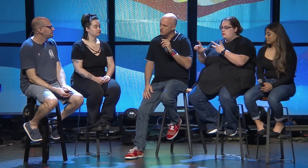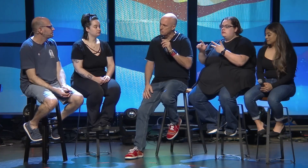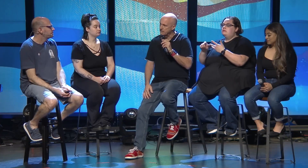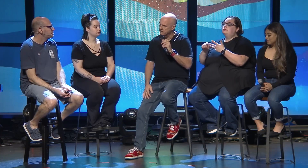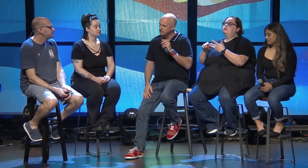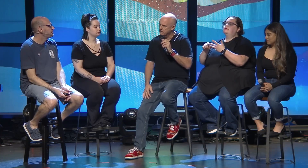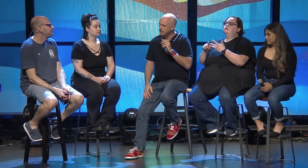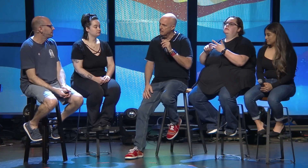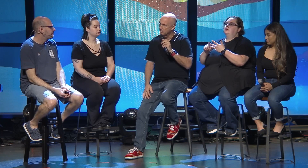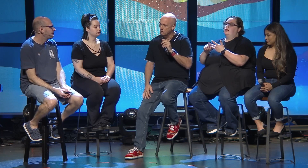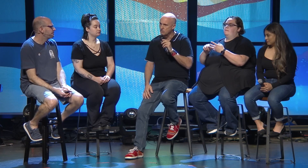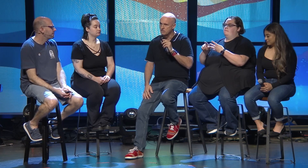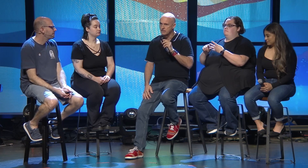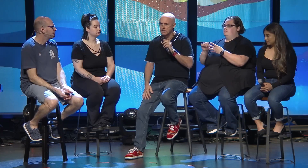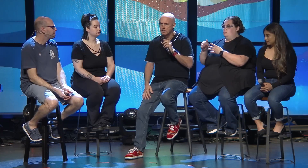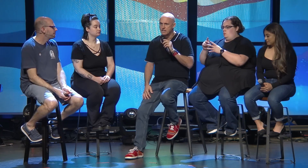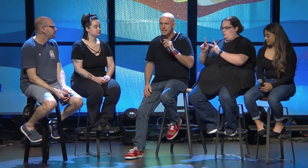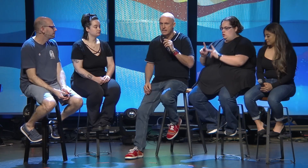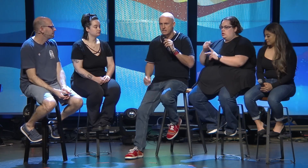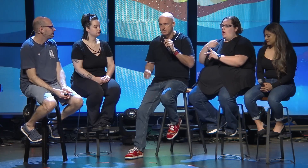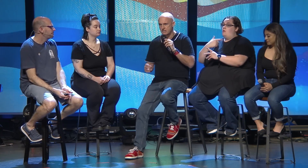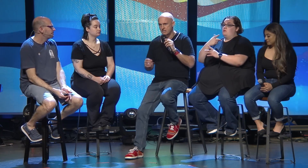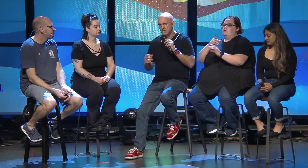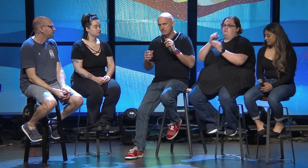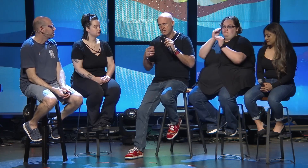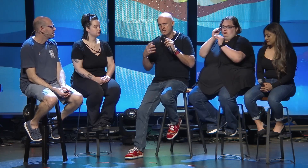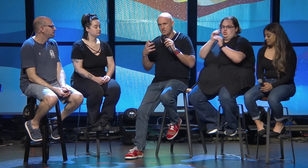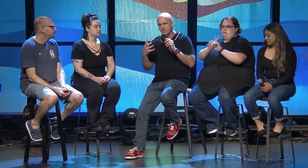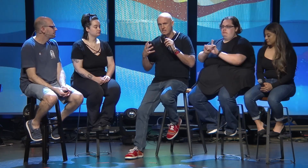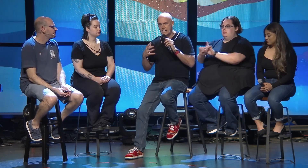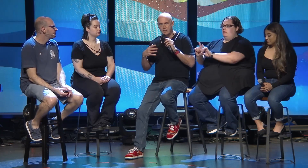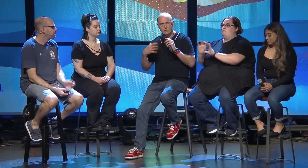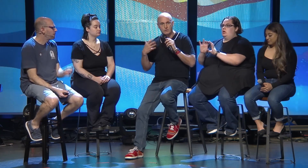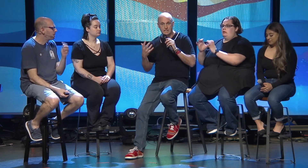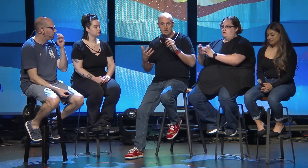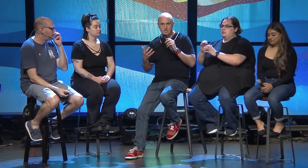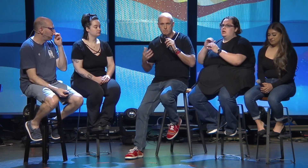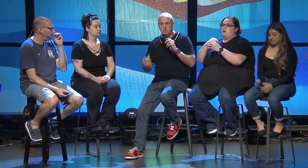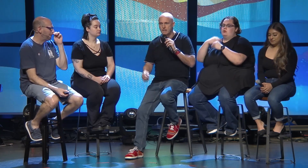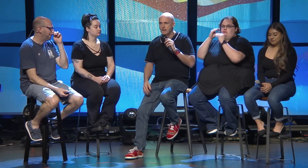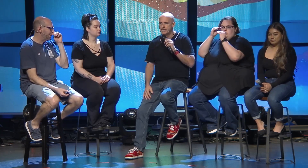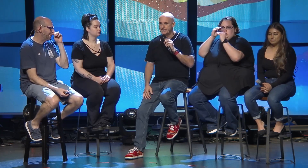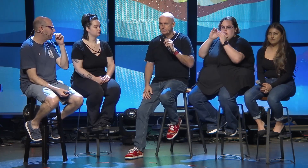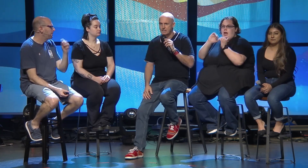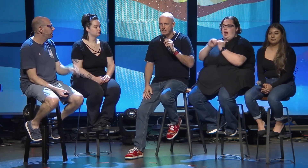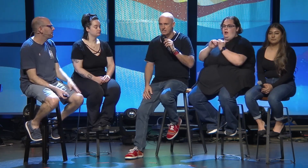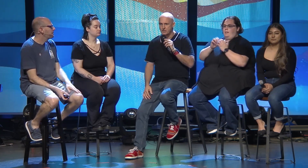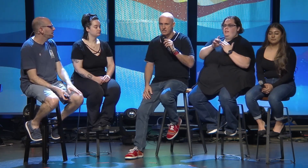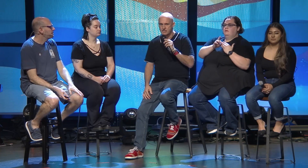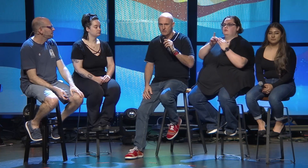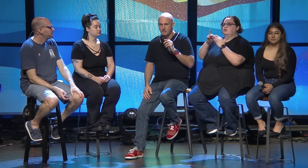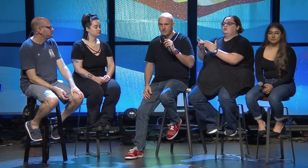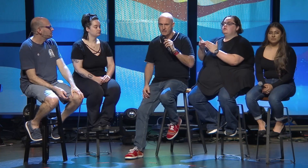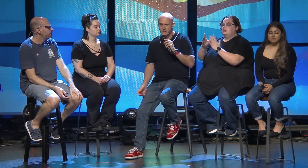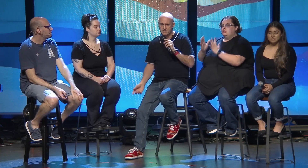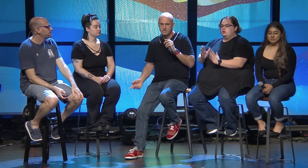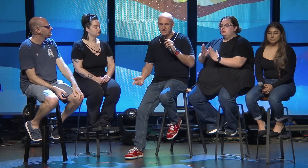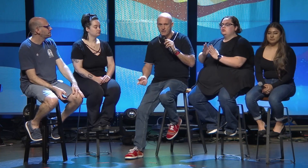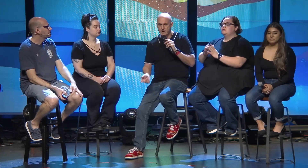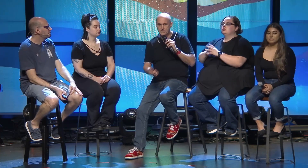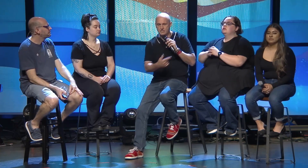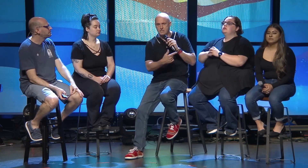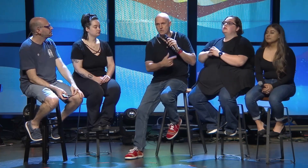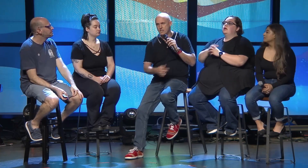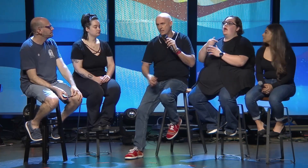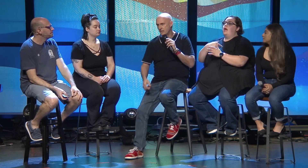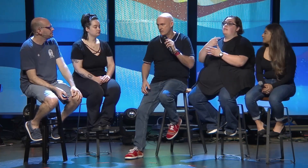in the Philippines. And what we're doing there is teaching how to do leadership, et cetera, et cetera. And then next